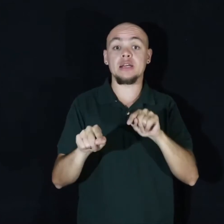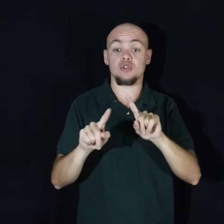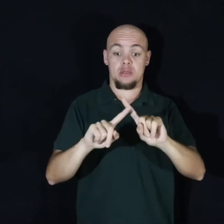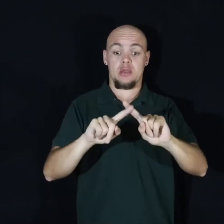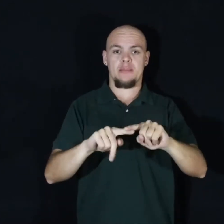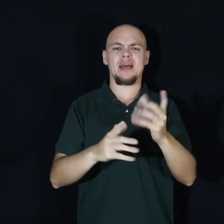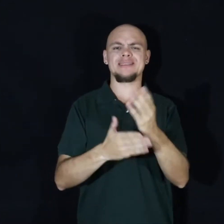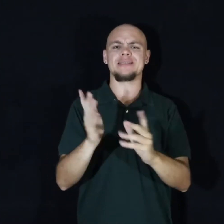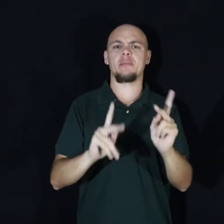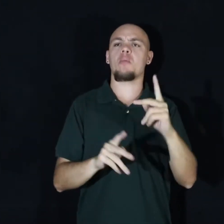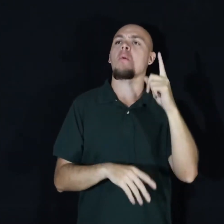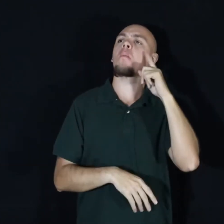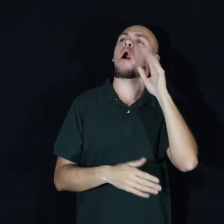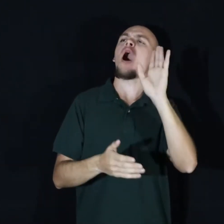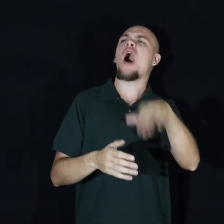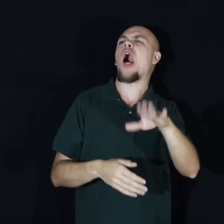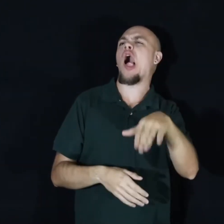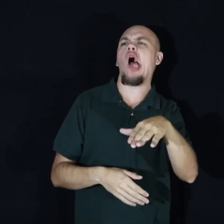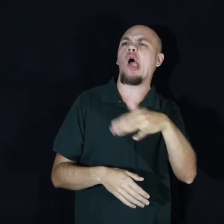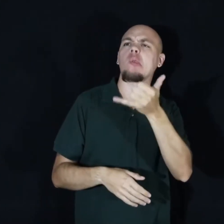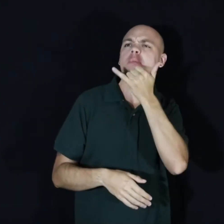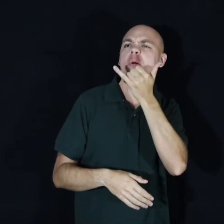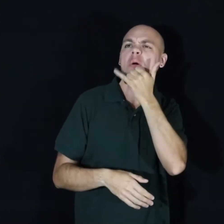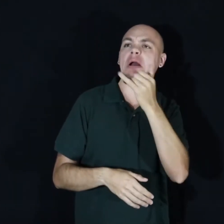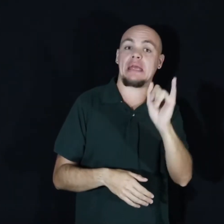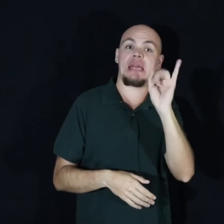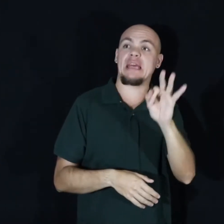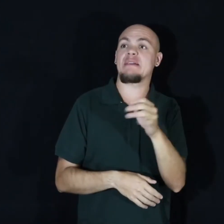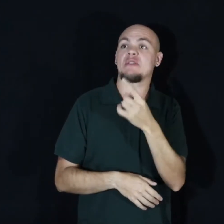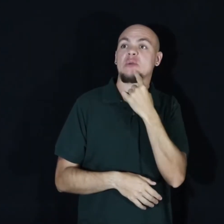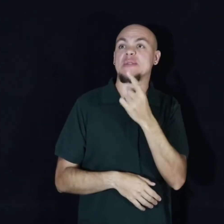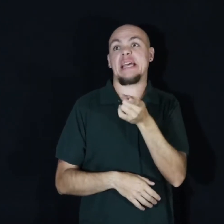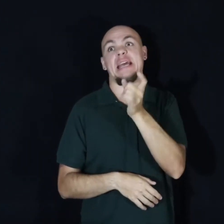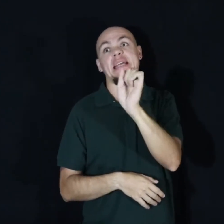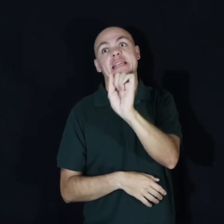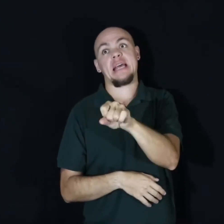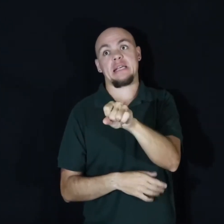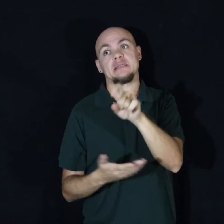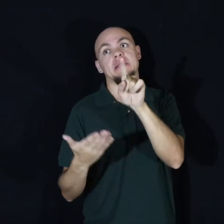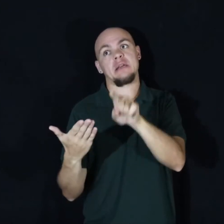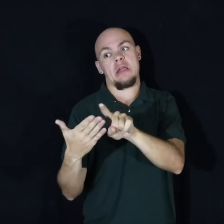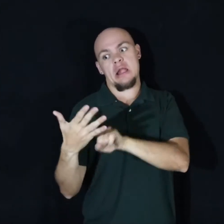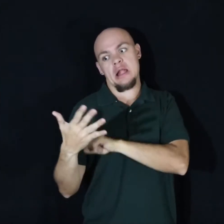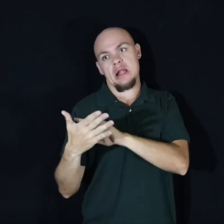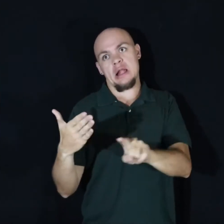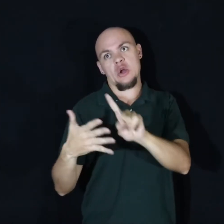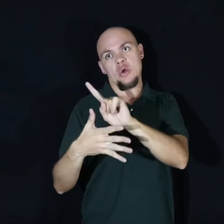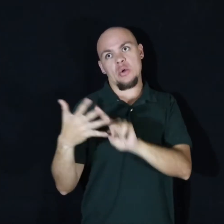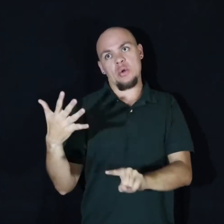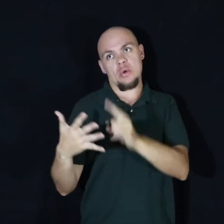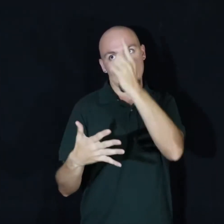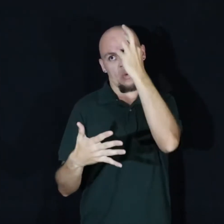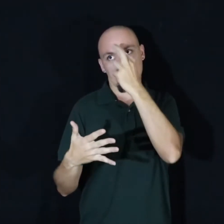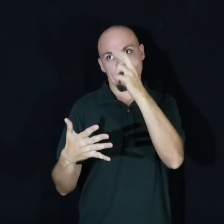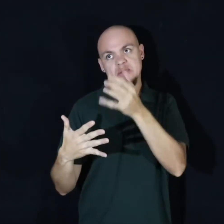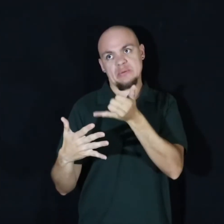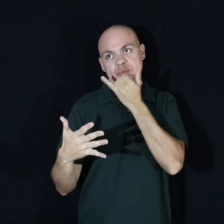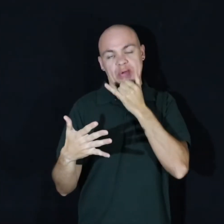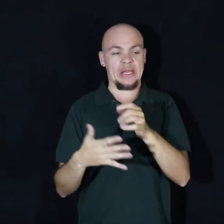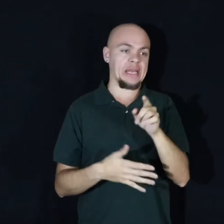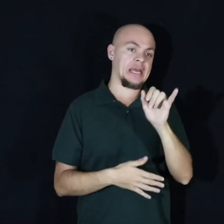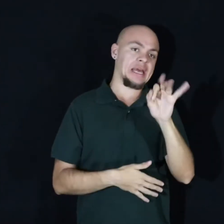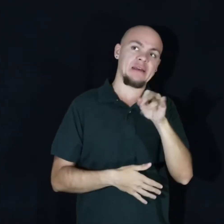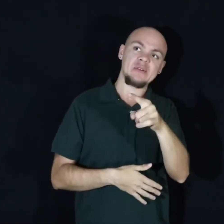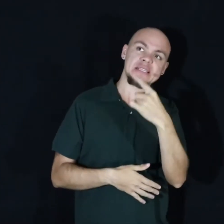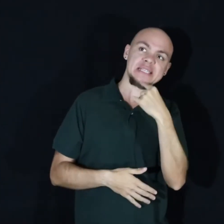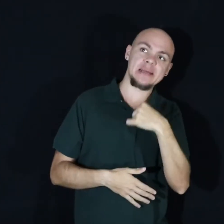depends. And that's going to bother some people because it's like, well, if he's saying yes, well, let me give you all